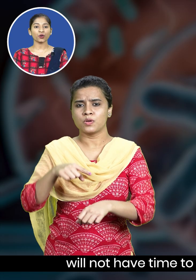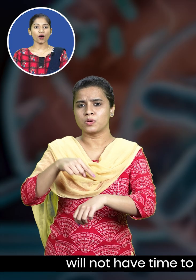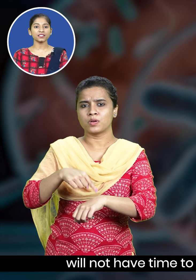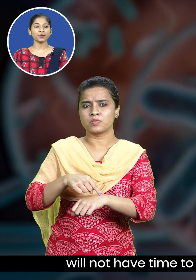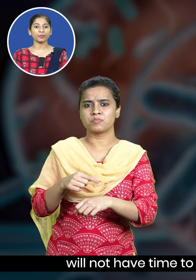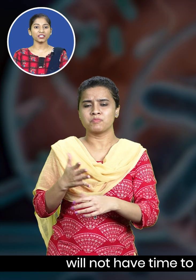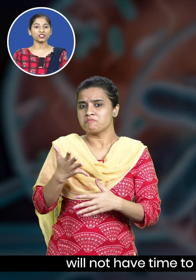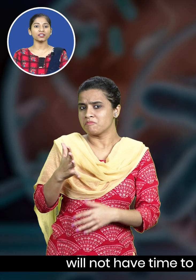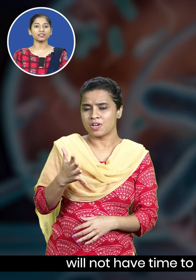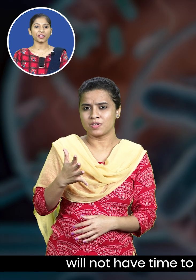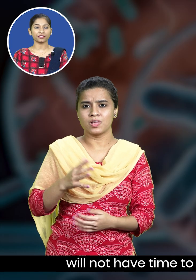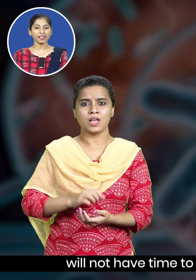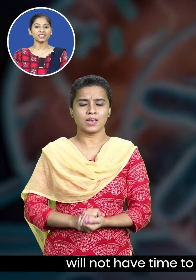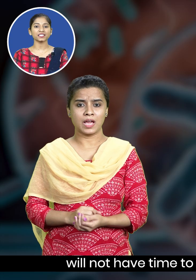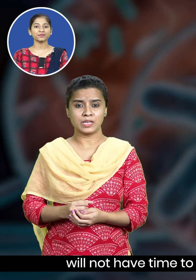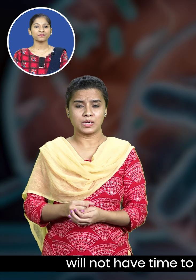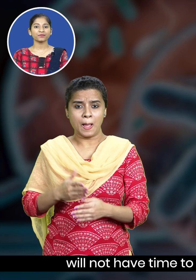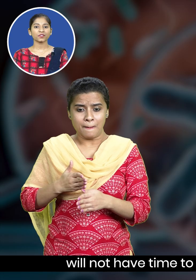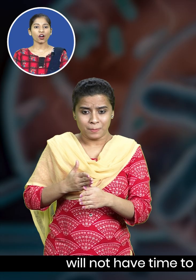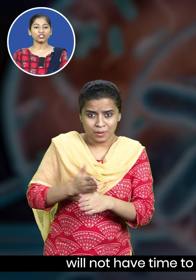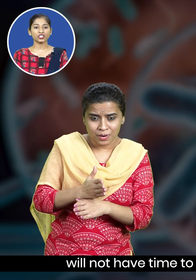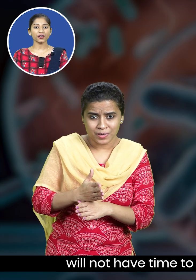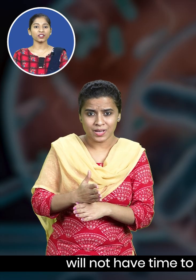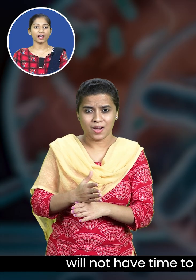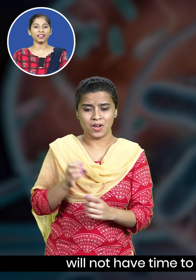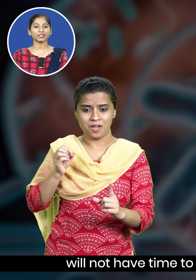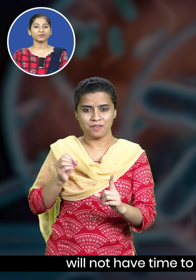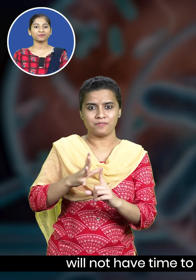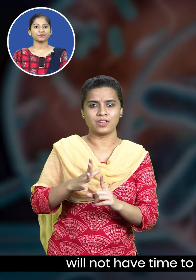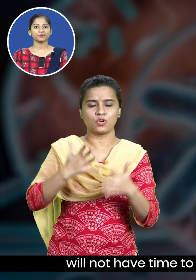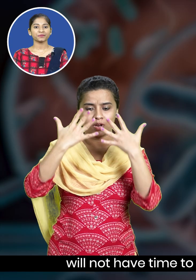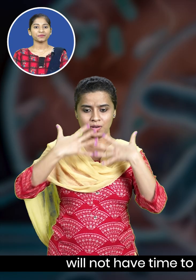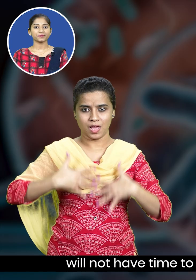to cause a major effects on general health,